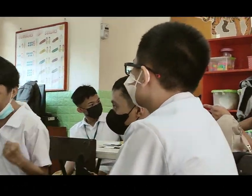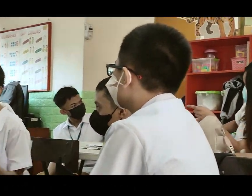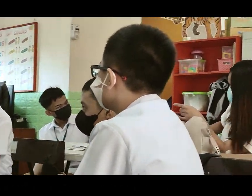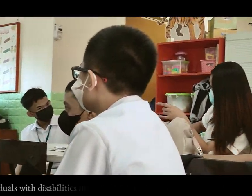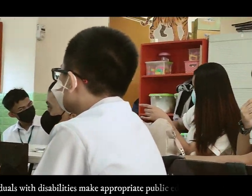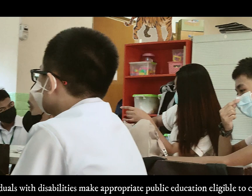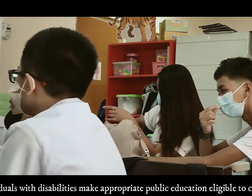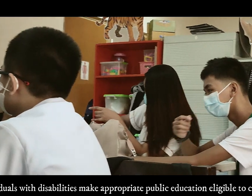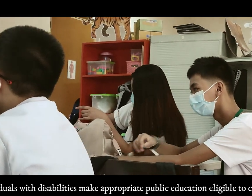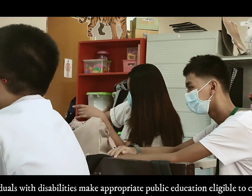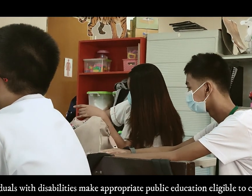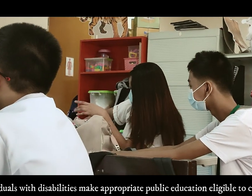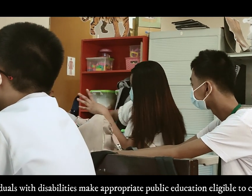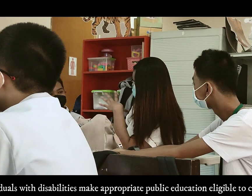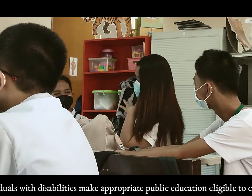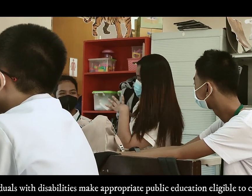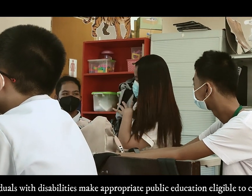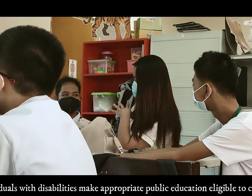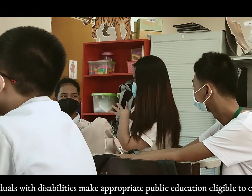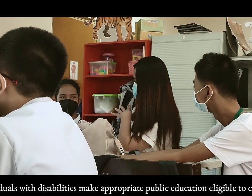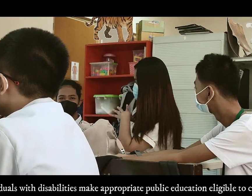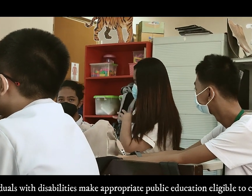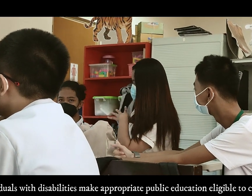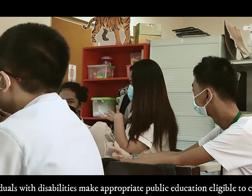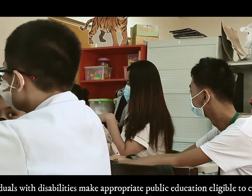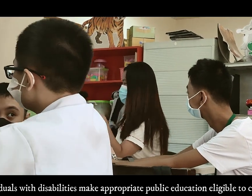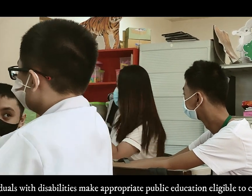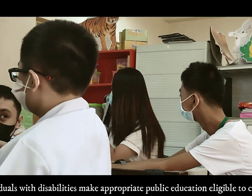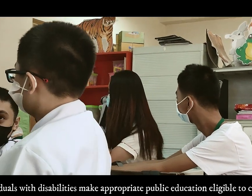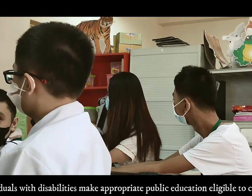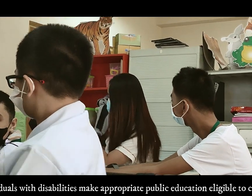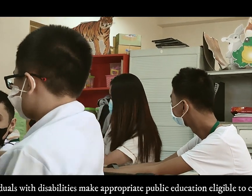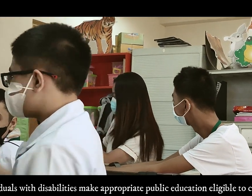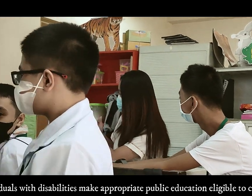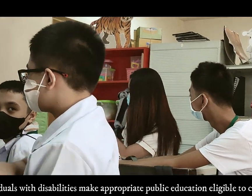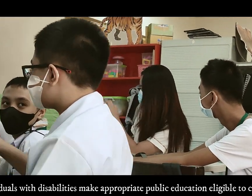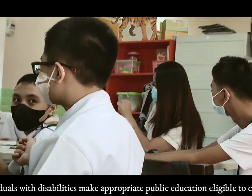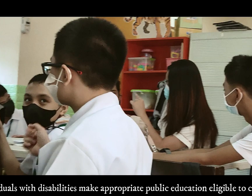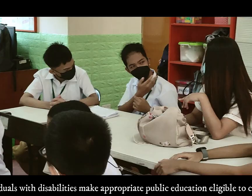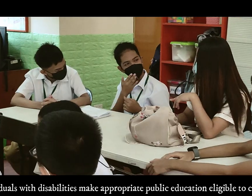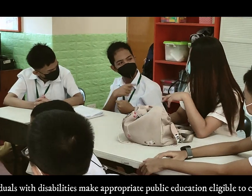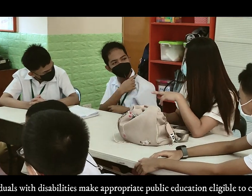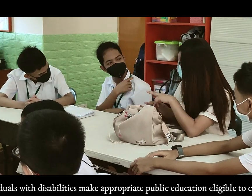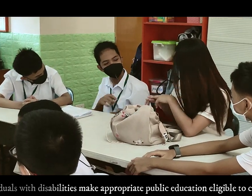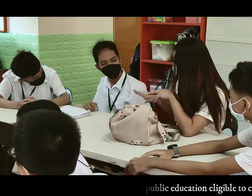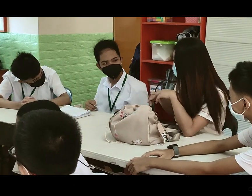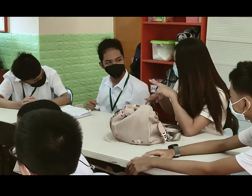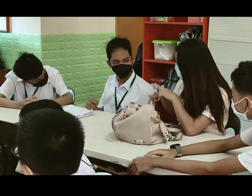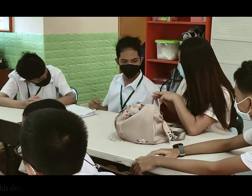114-95, individuals with disabilities make appropriate public education eligible to children with disabilities. Since this